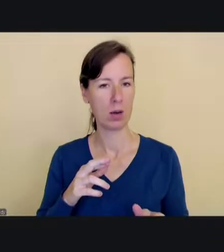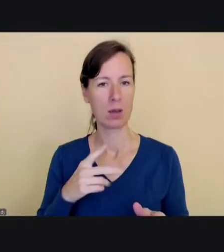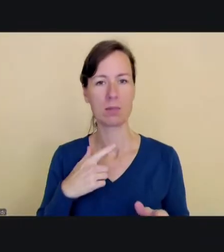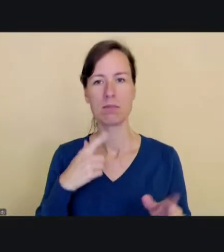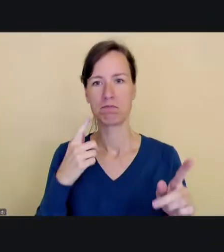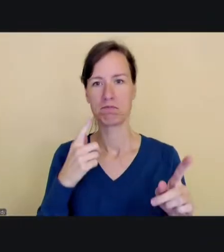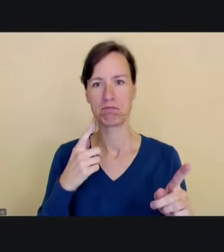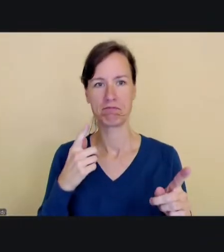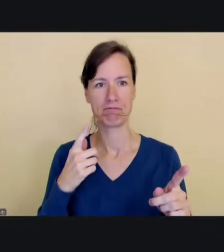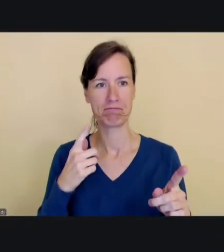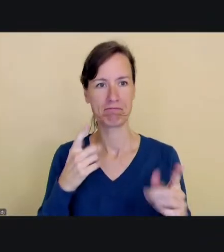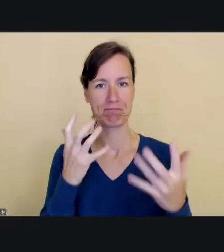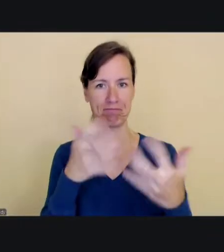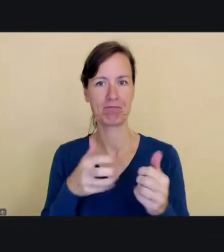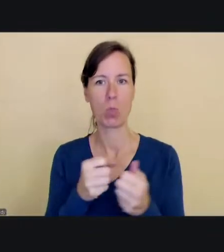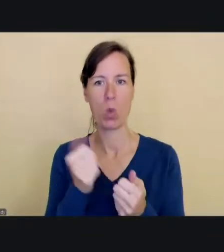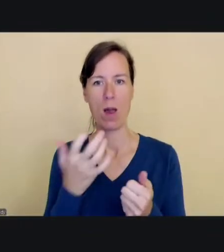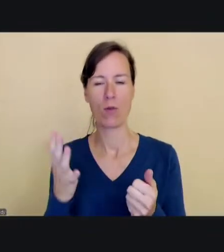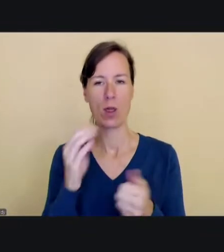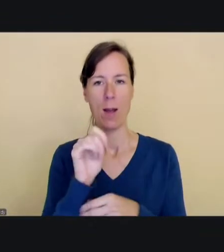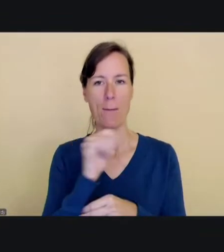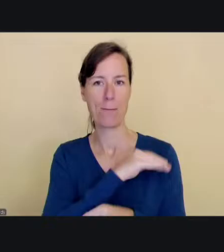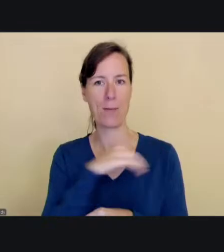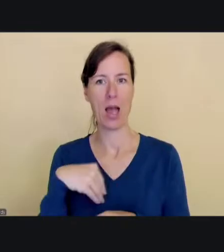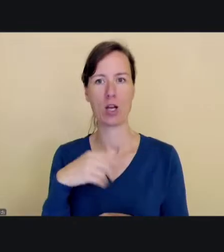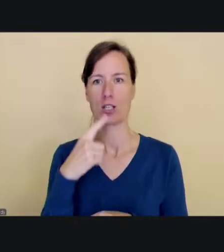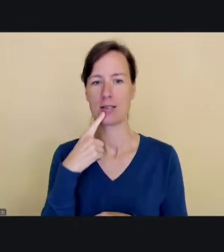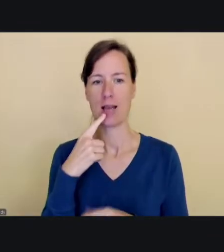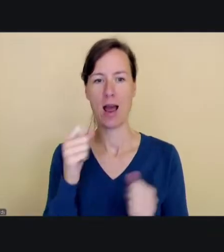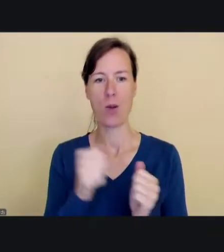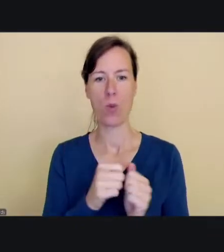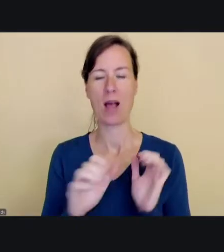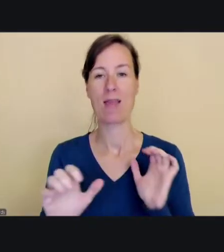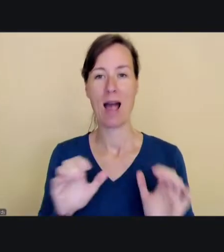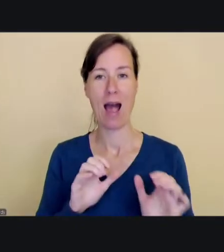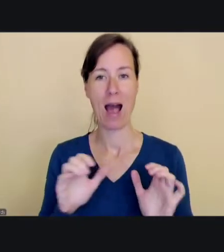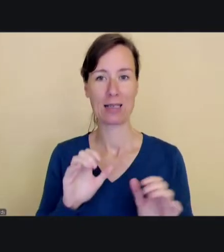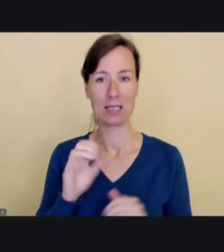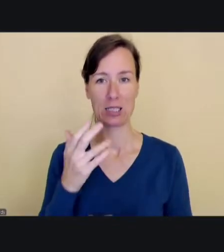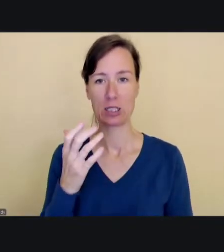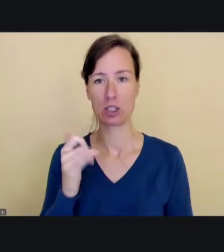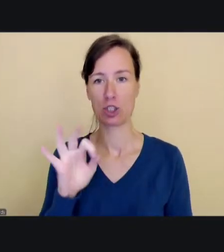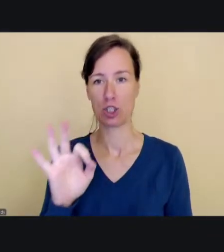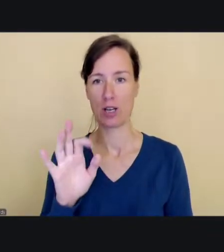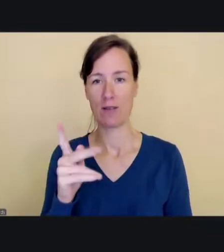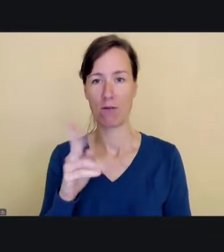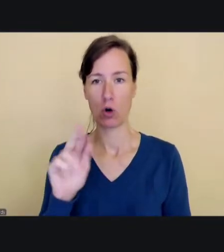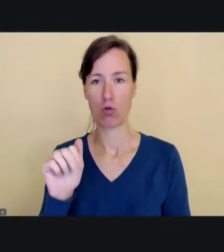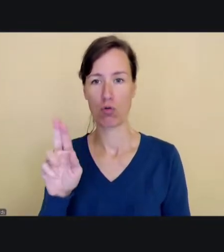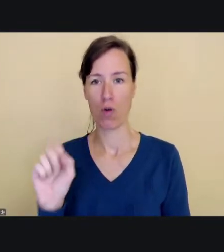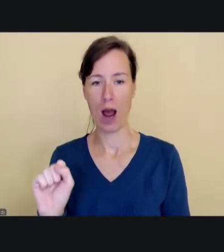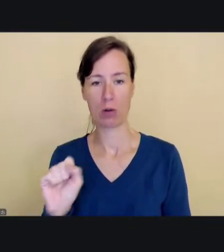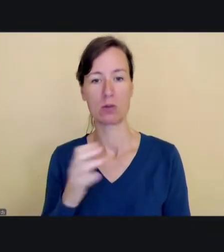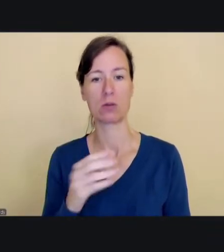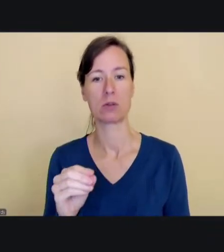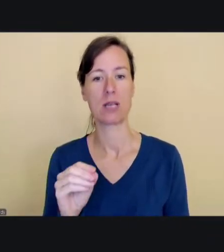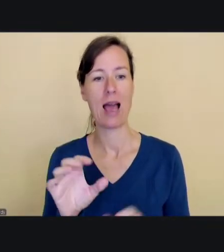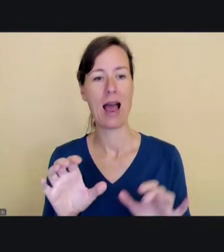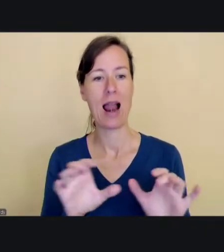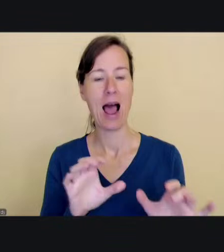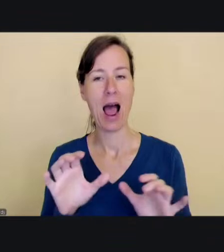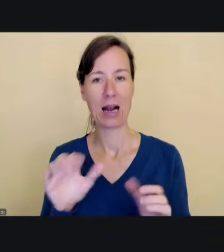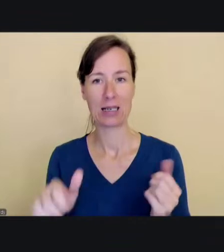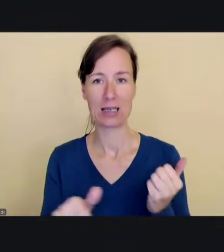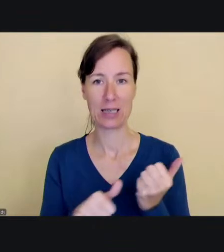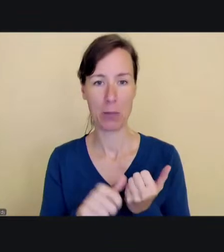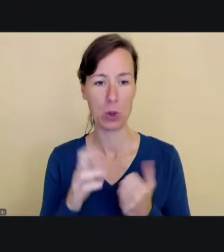far as with Acting Chief Kraus and Acting Deputy Chief Gleason. They have just risen to the